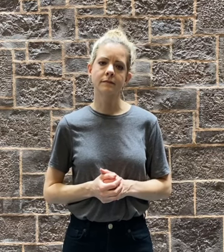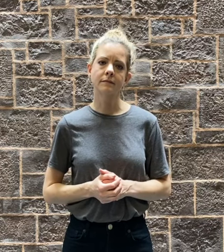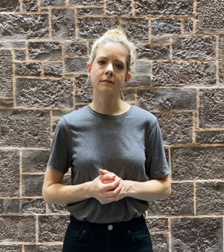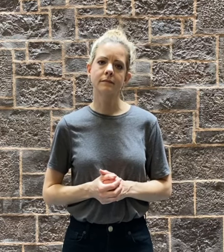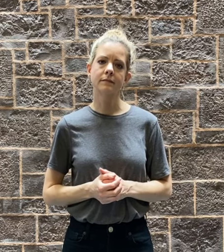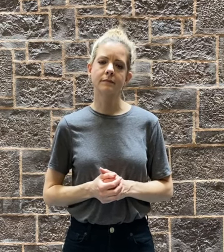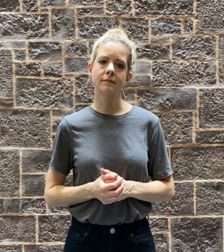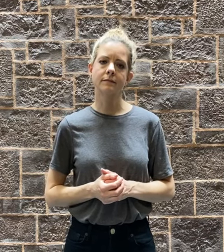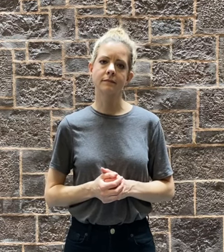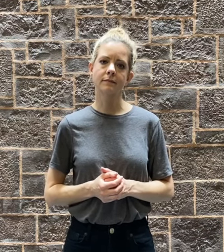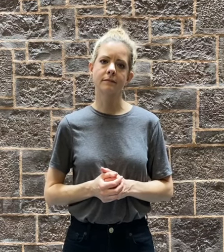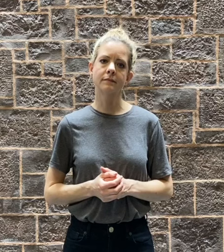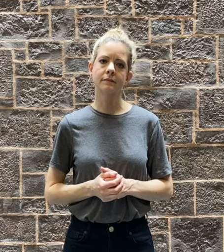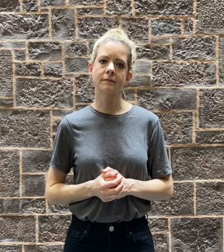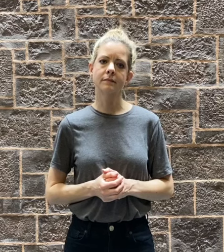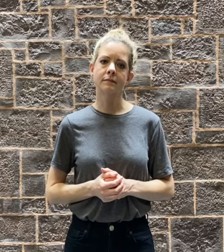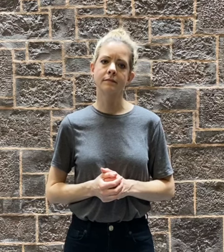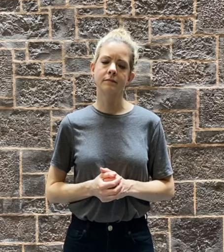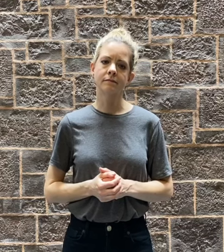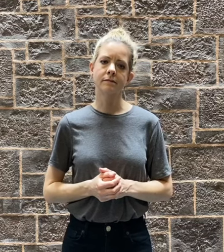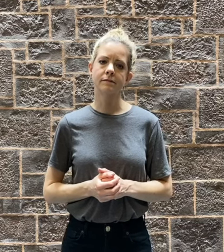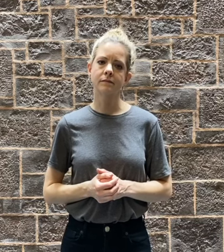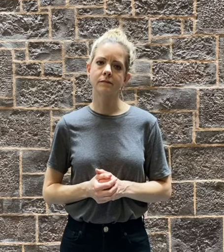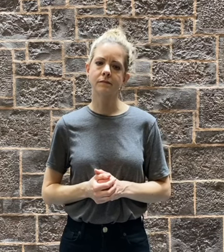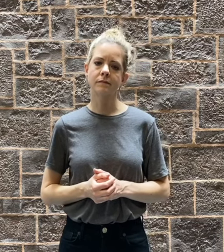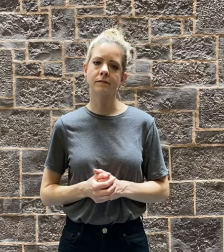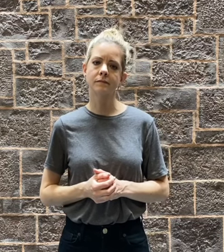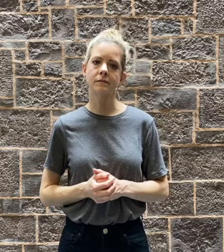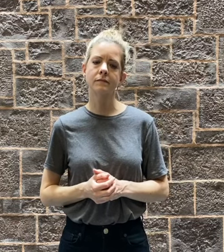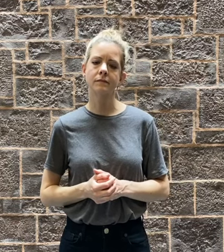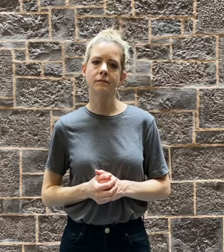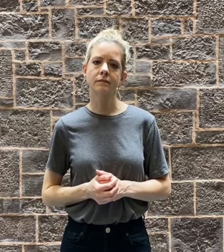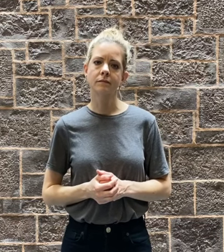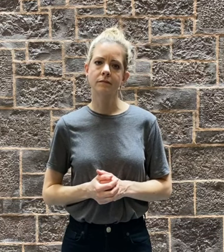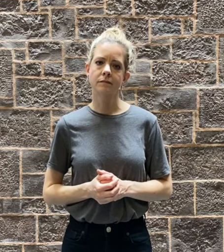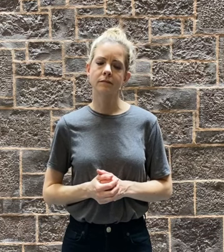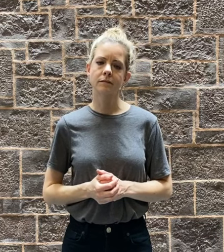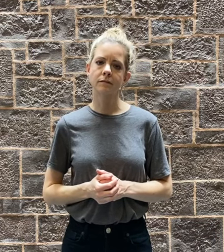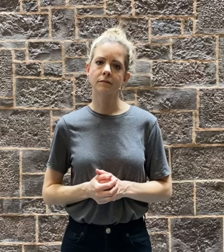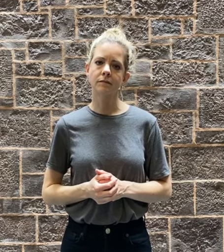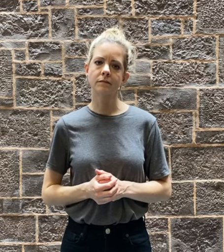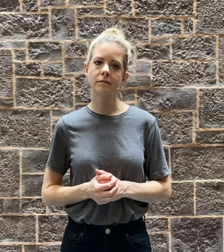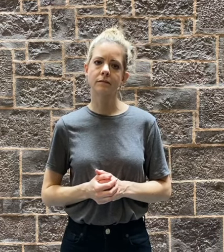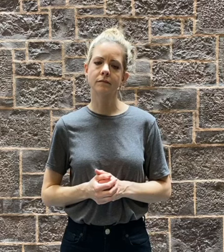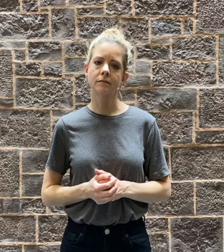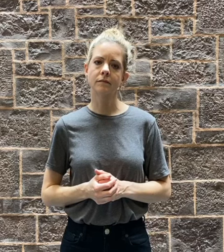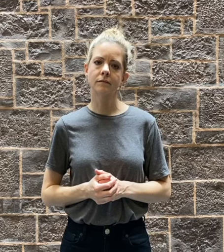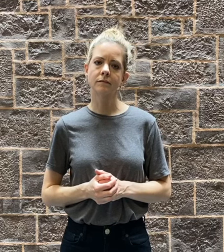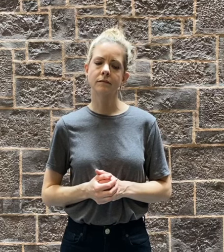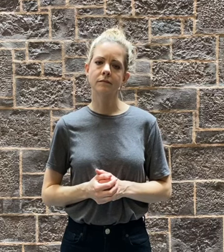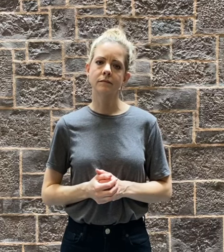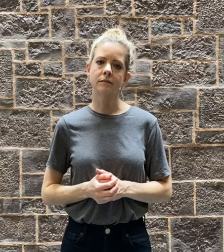I wish I had known you alone in my room when the tide came in, and I thought I would never find a